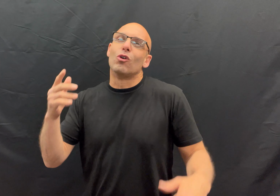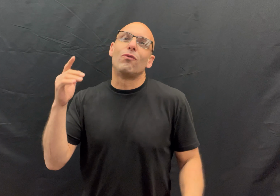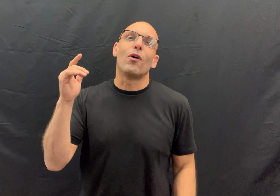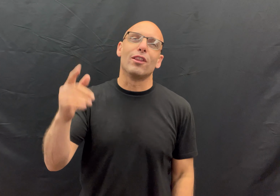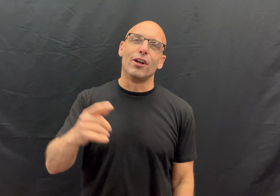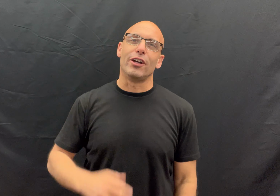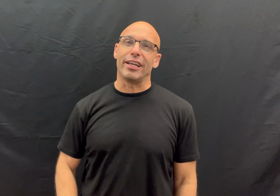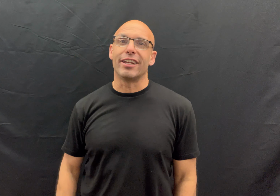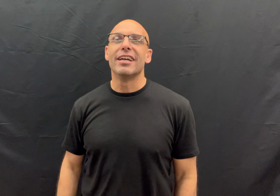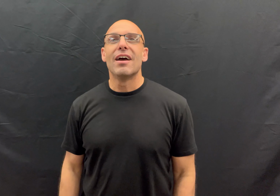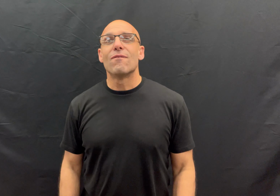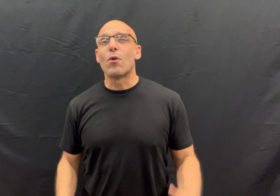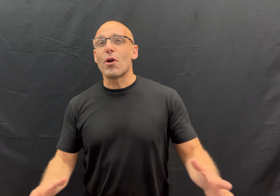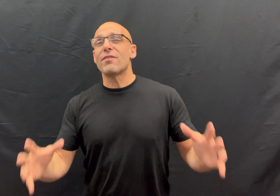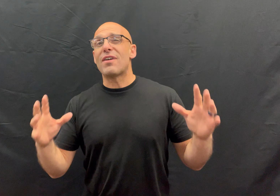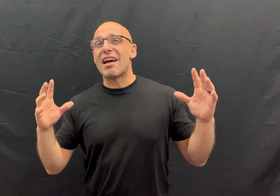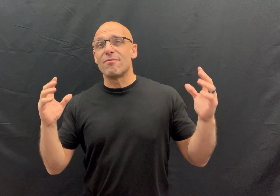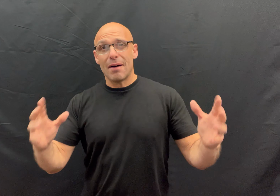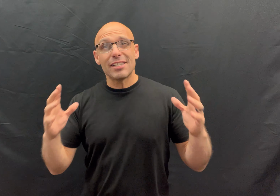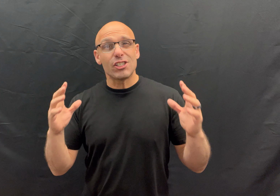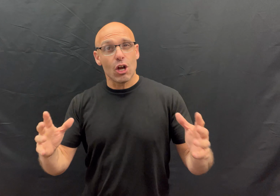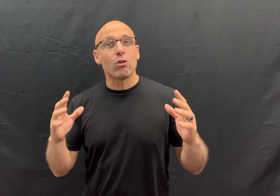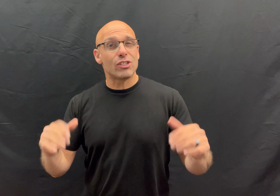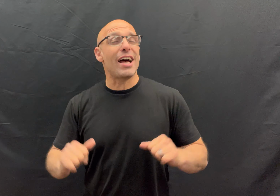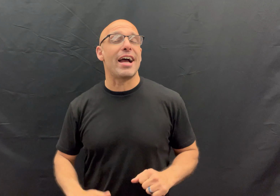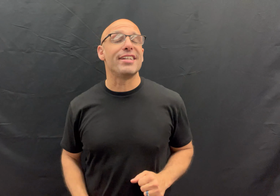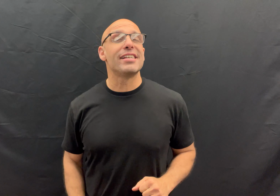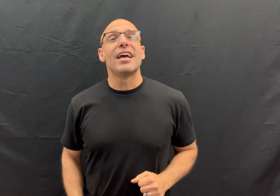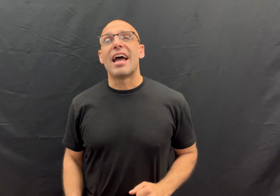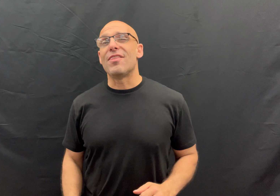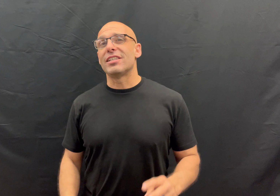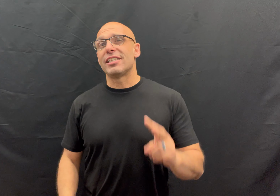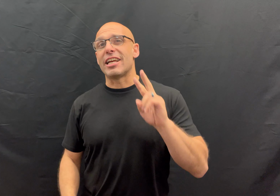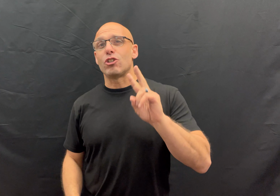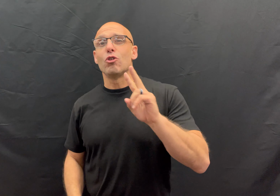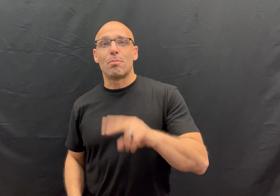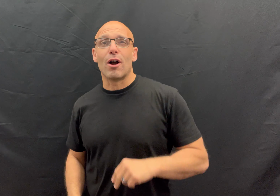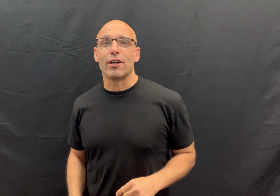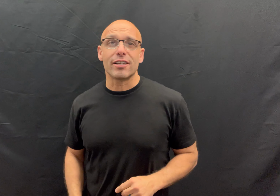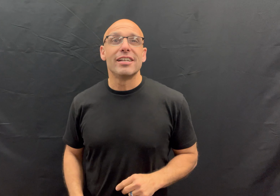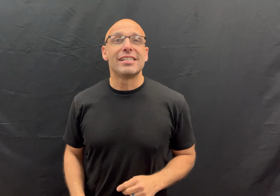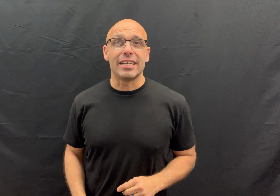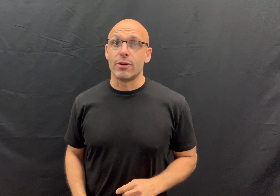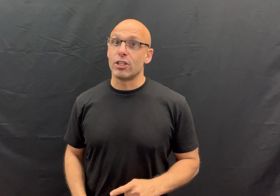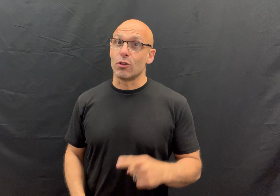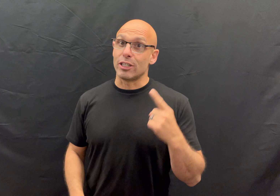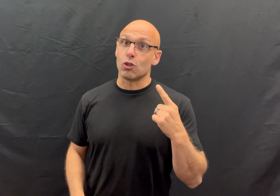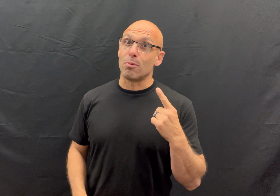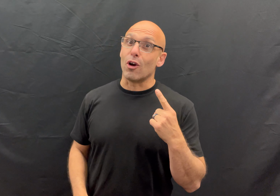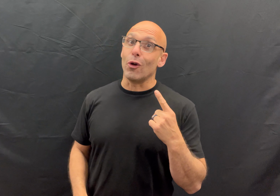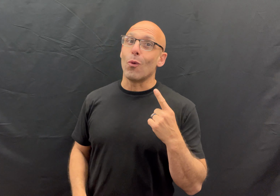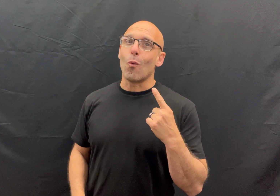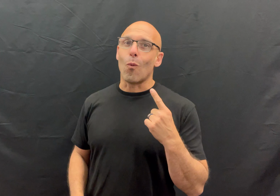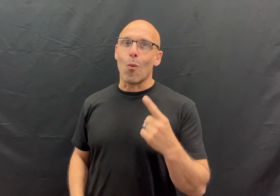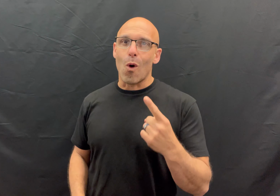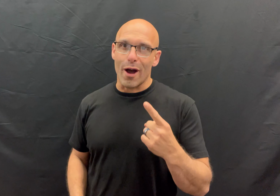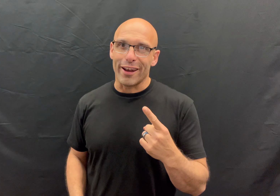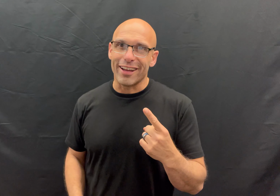for learning. 45 must-know signs, and this is a two-part series, so this is part 1.